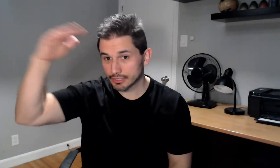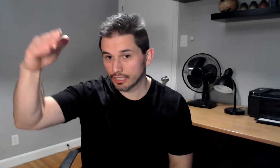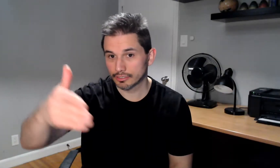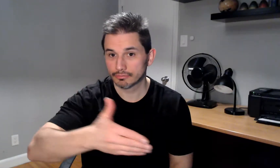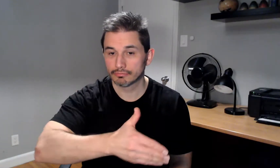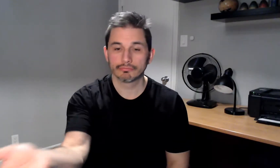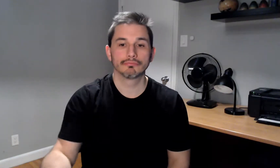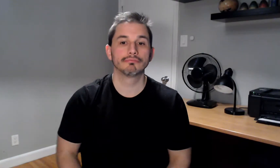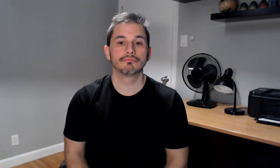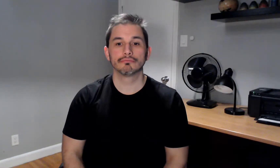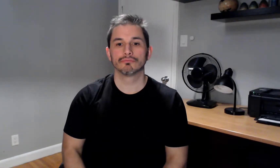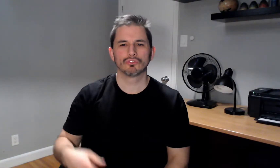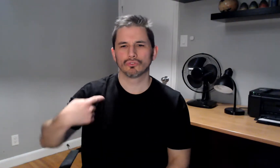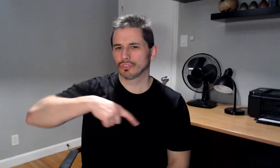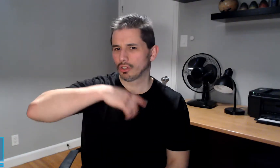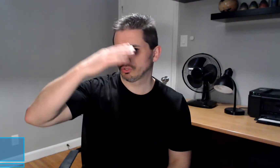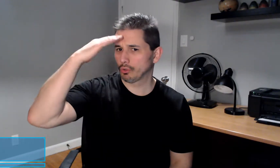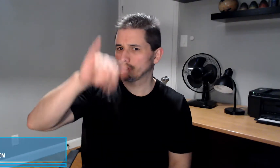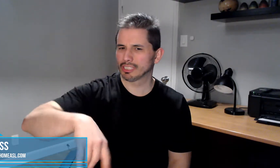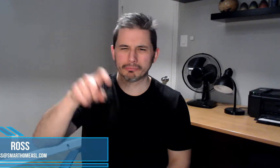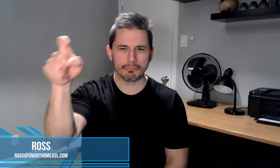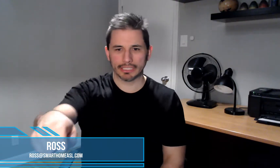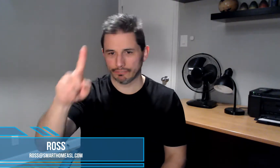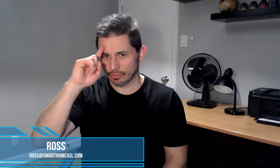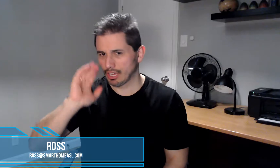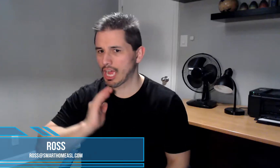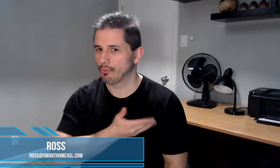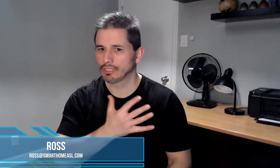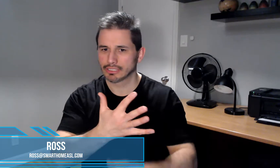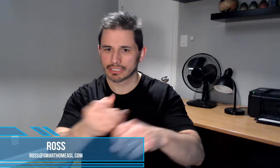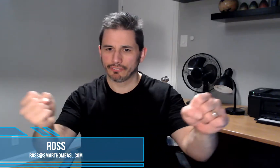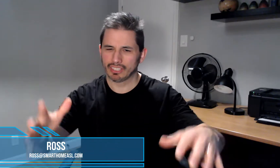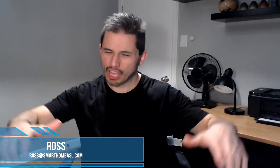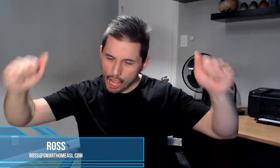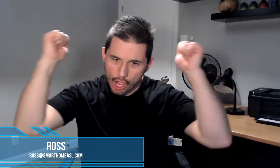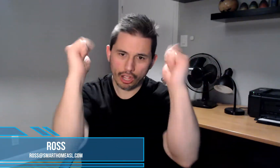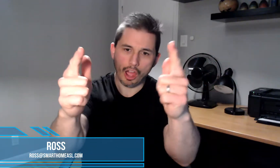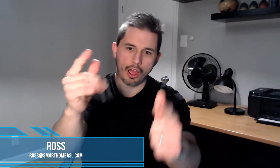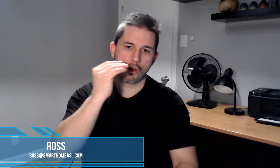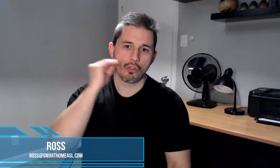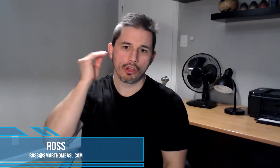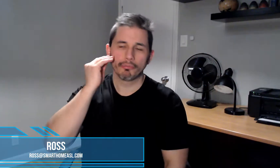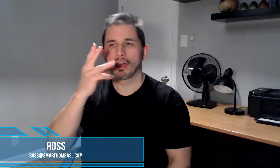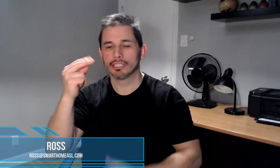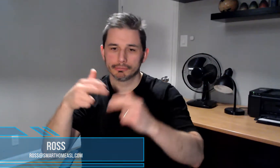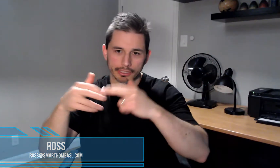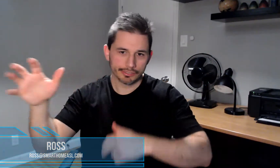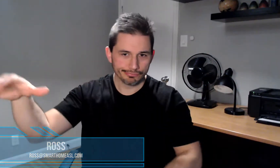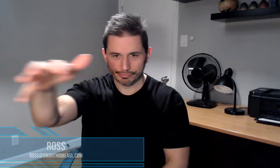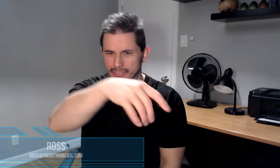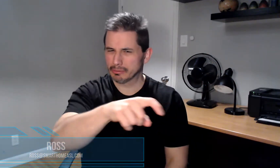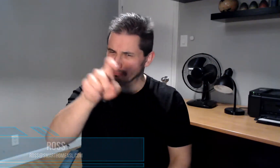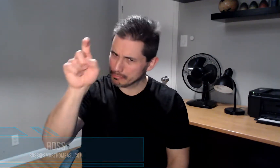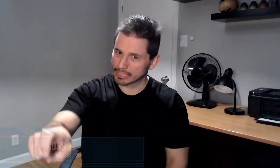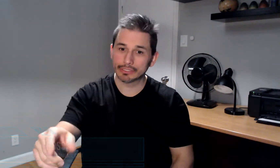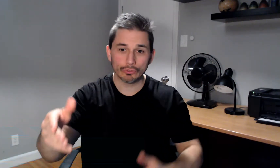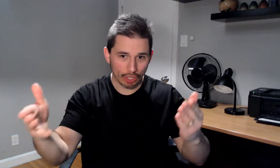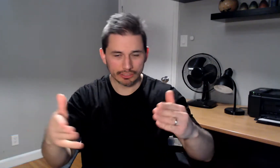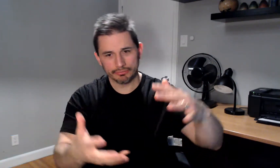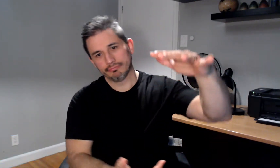Hello, everyone. So, we know that for our safety, all homes and all buildings have to be equipped